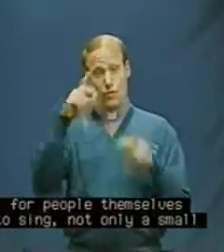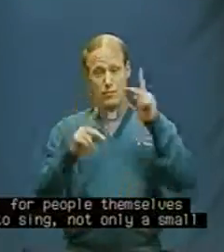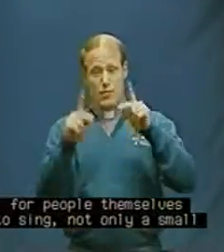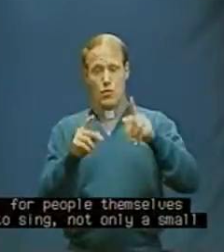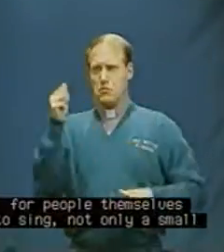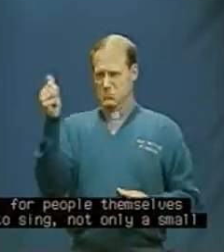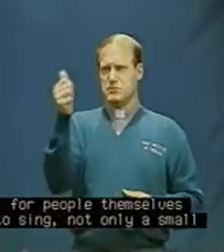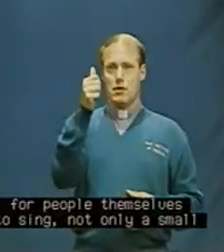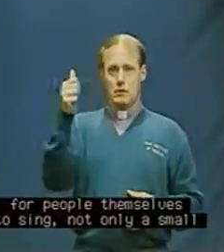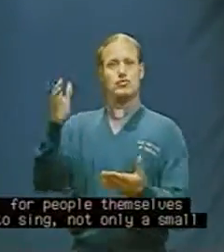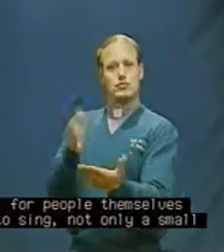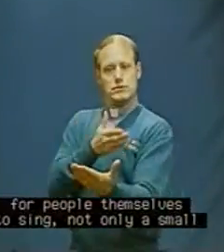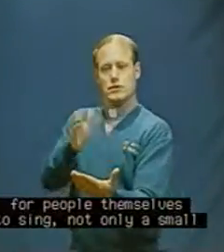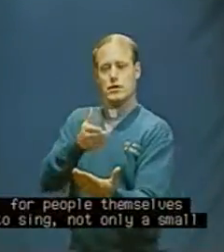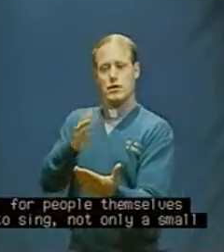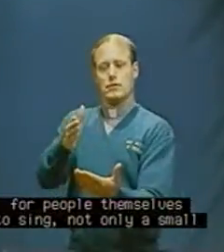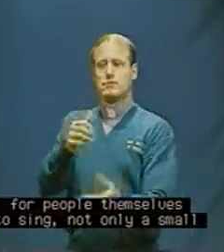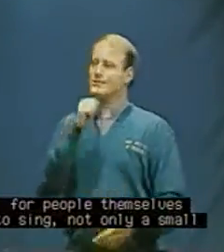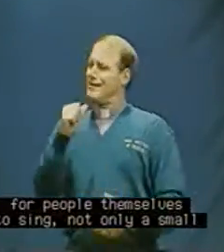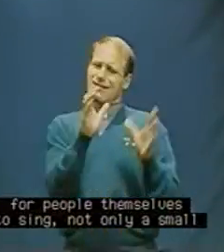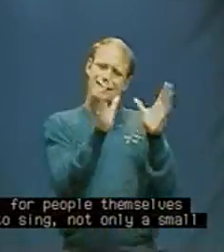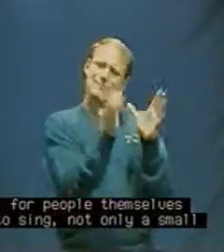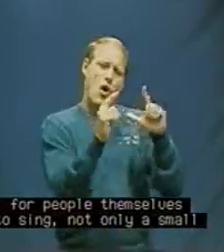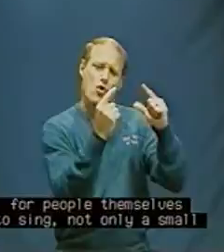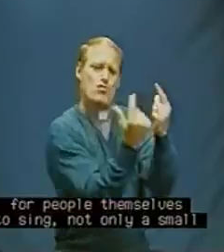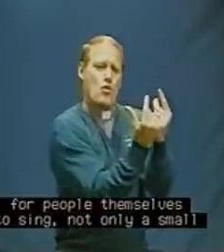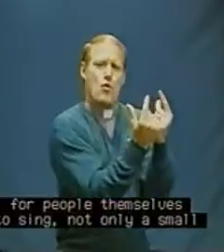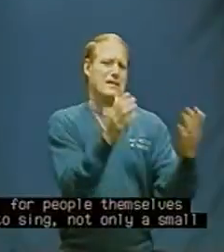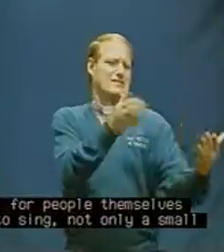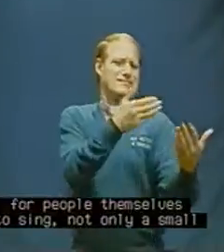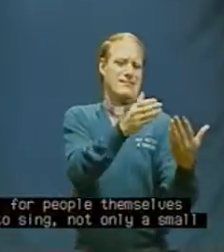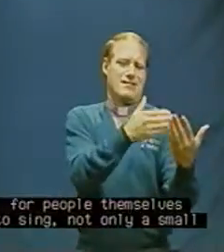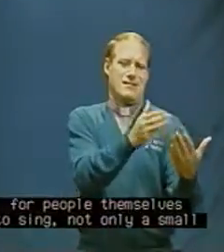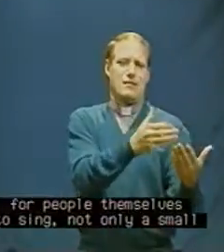for people themselves to sing, not only a small